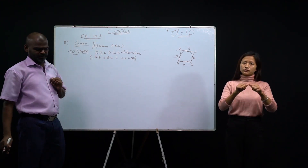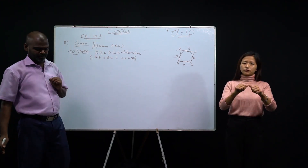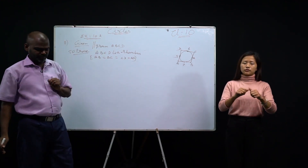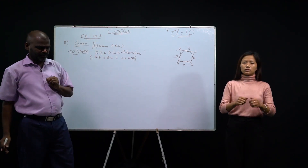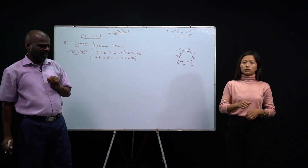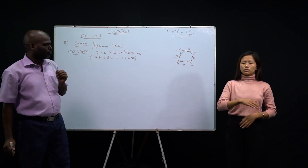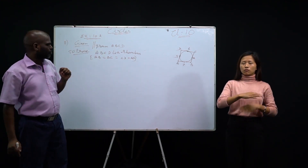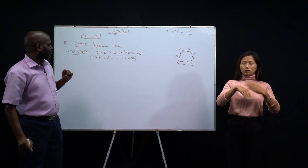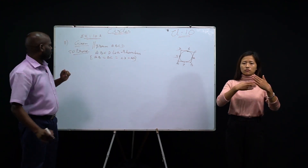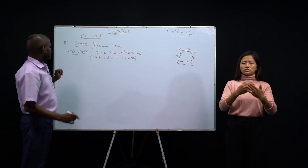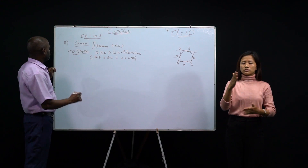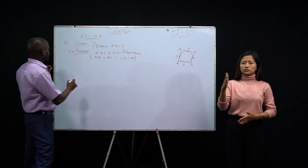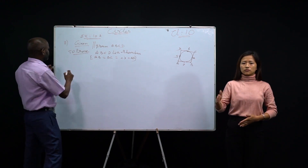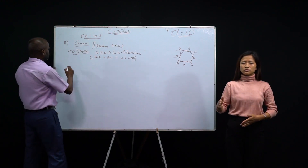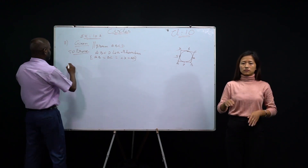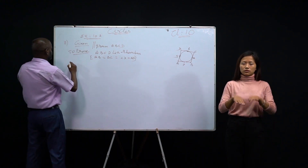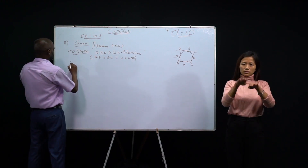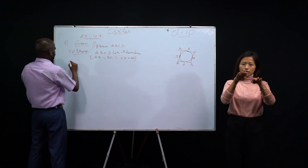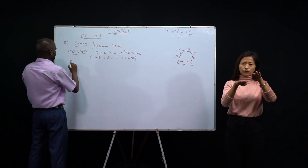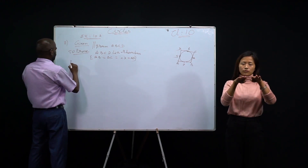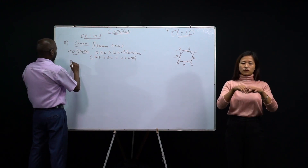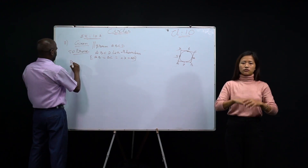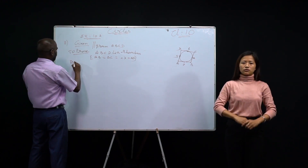equal. How to prove?